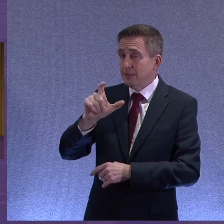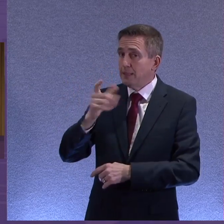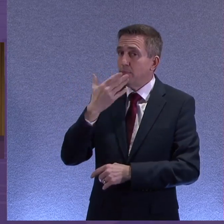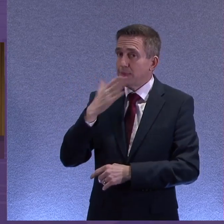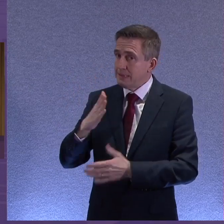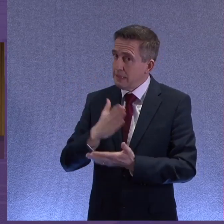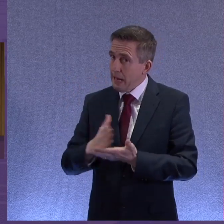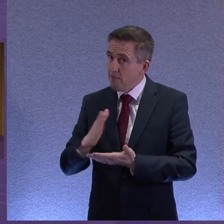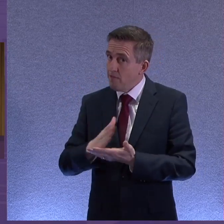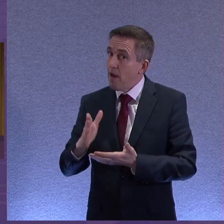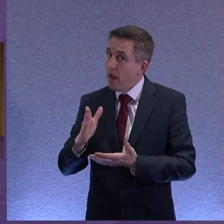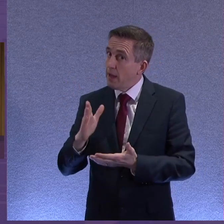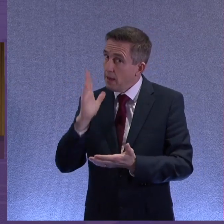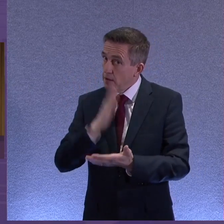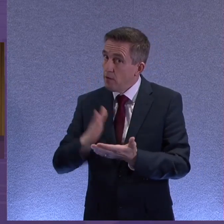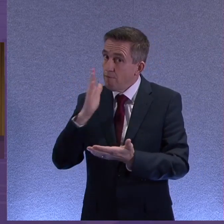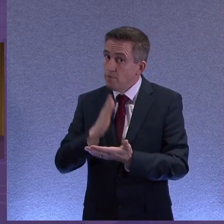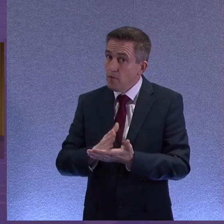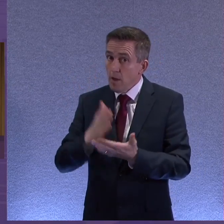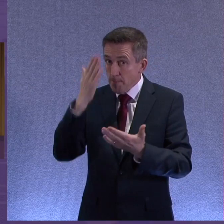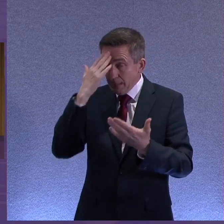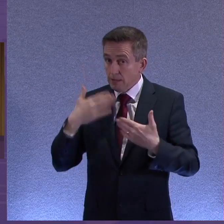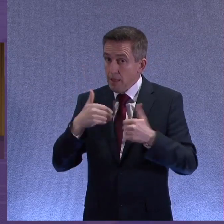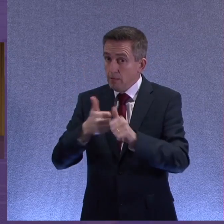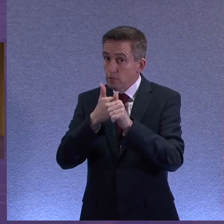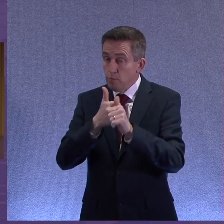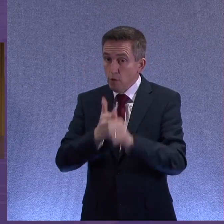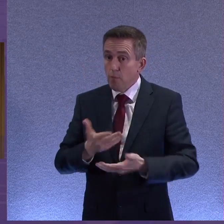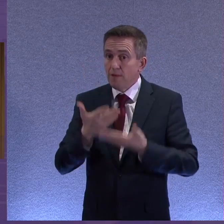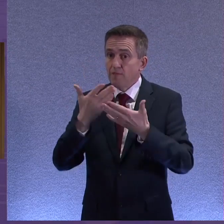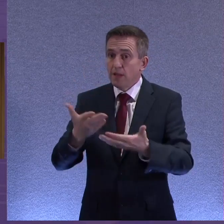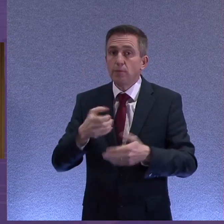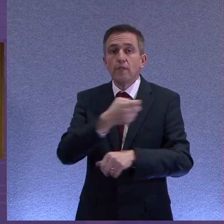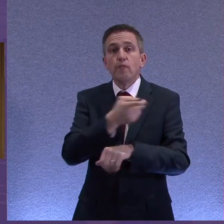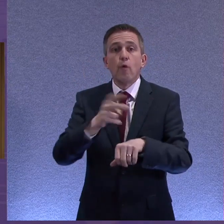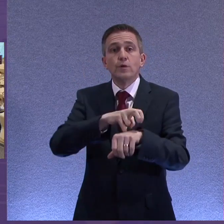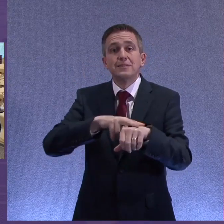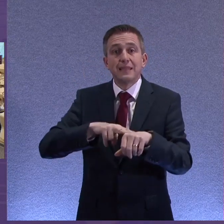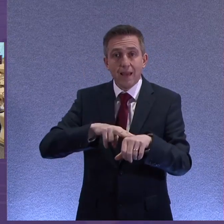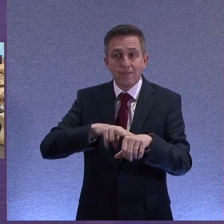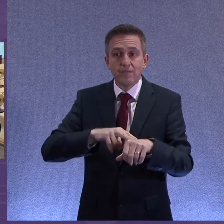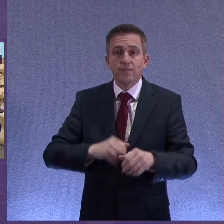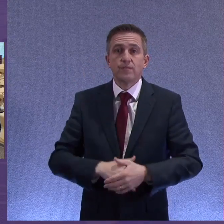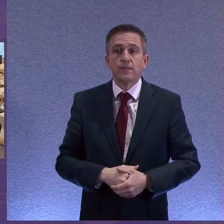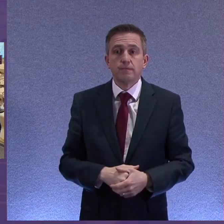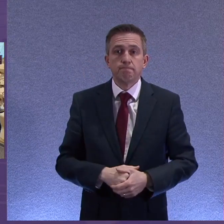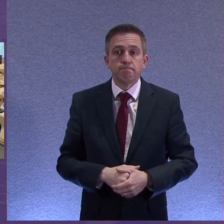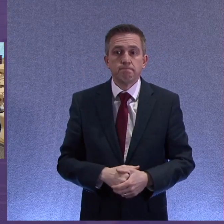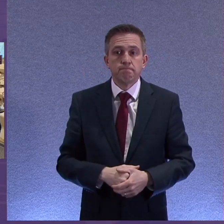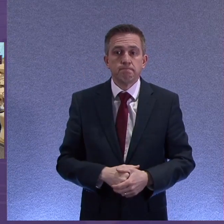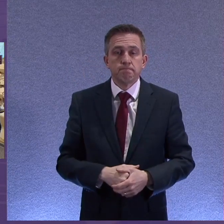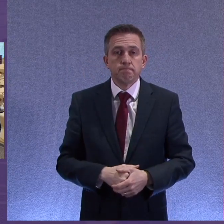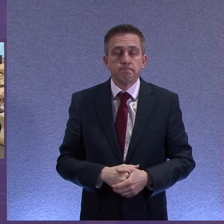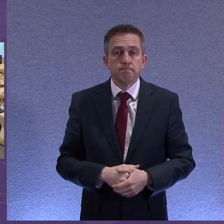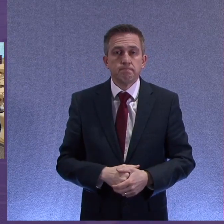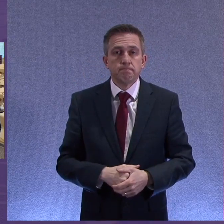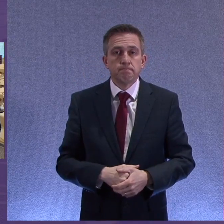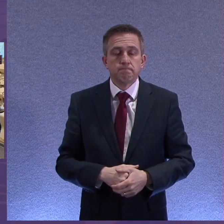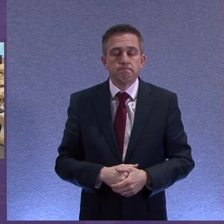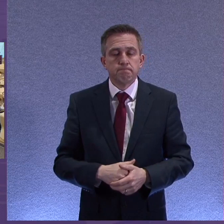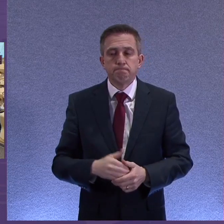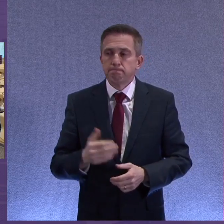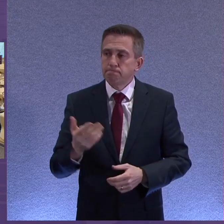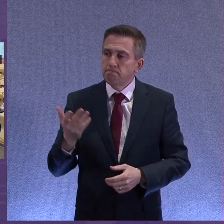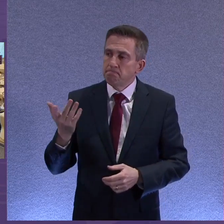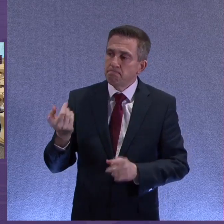support will be available to NHS staff should they need that support? Jean Freeman. Thank you. I'm grateful to Ms Harper